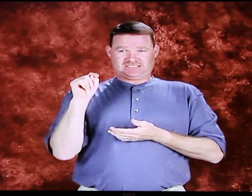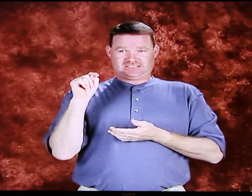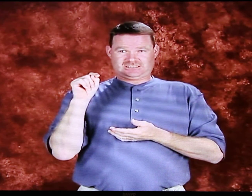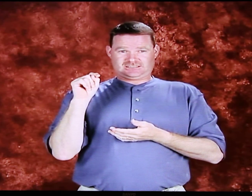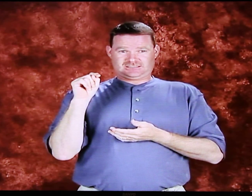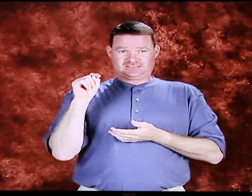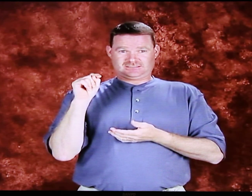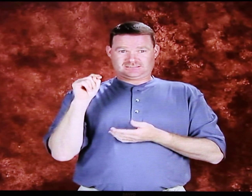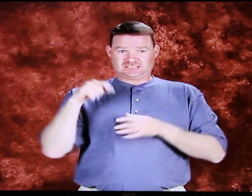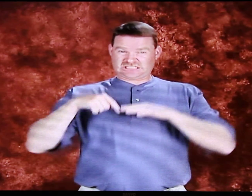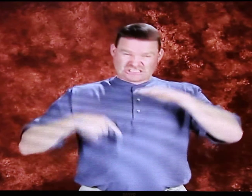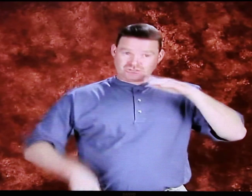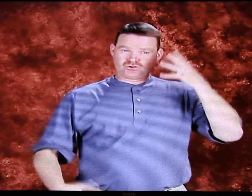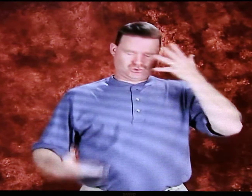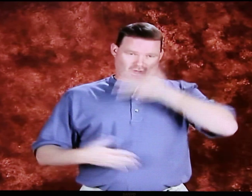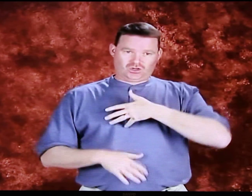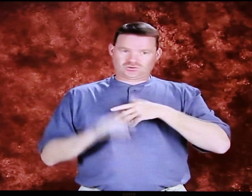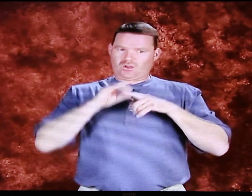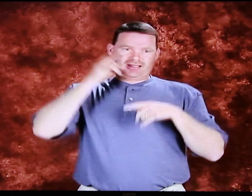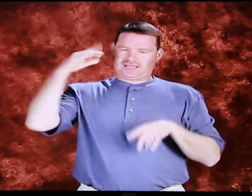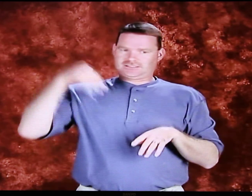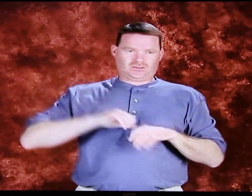was 1,795 feet deep.